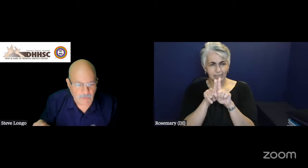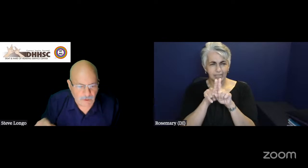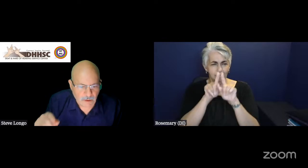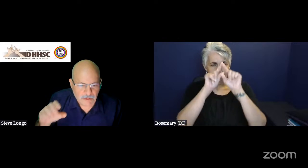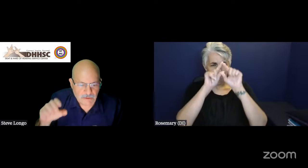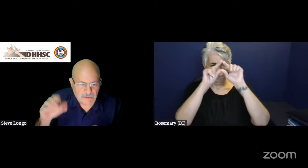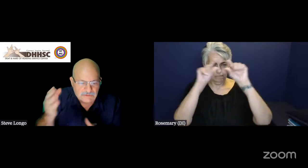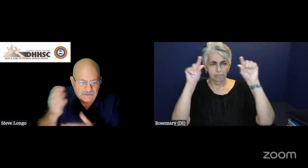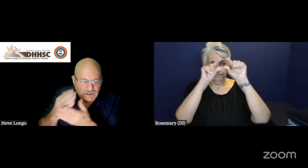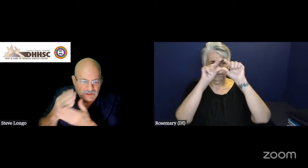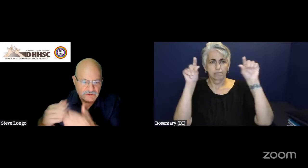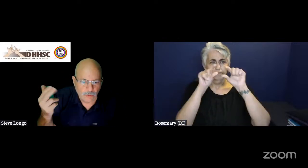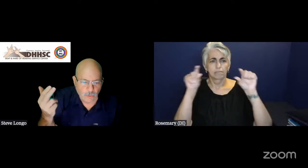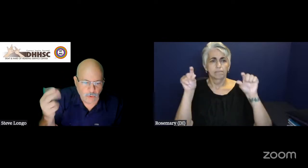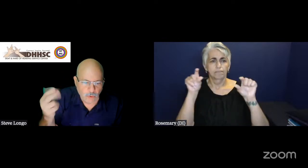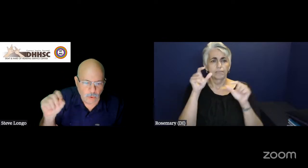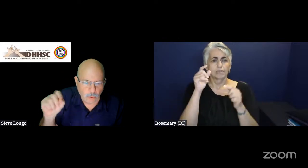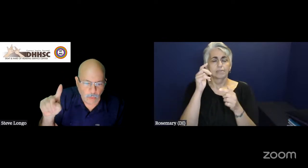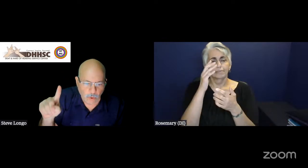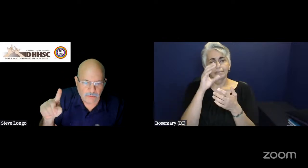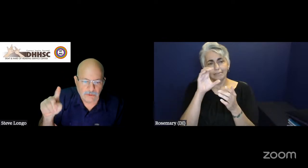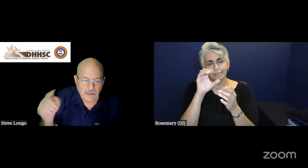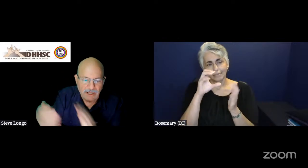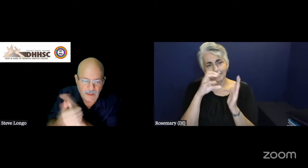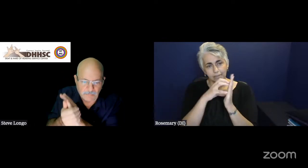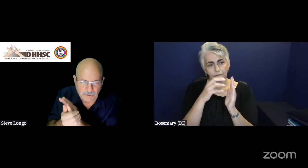It's the same blurb.